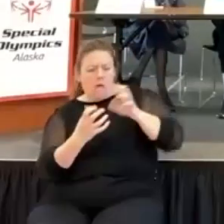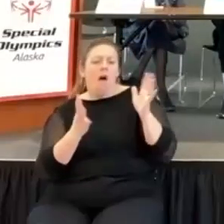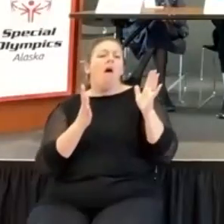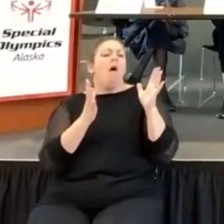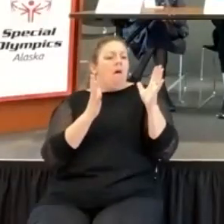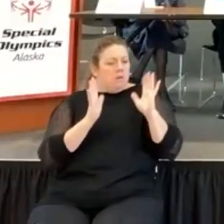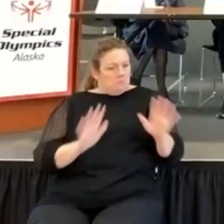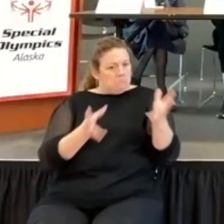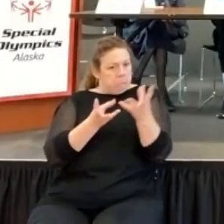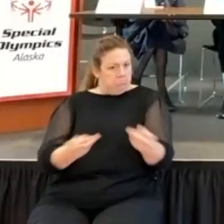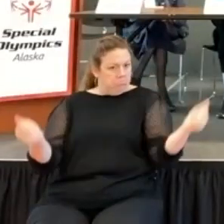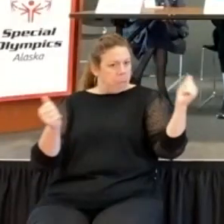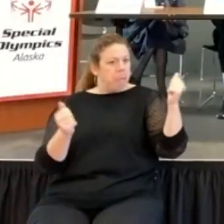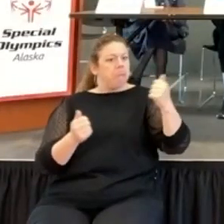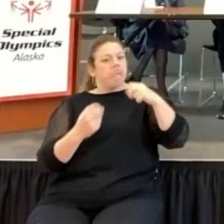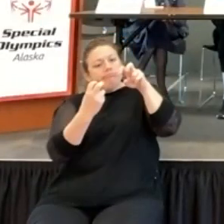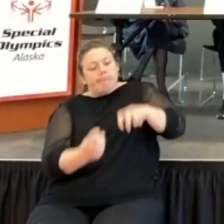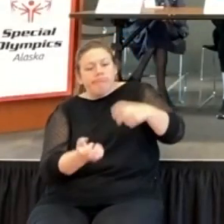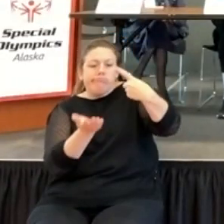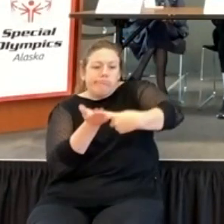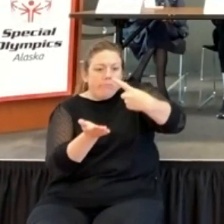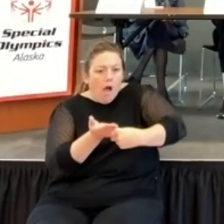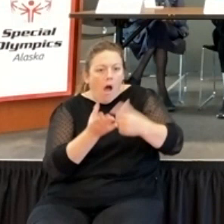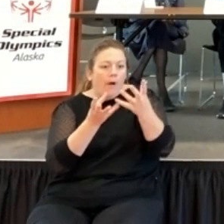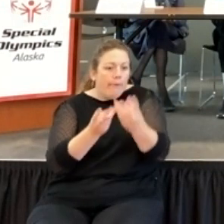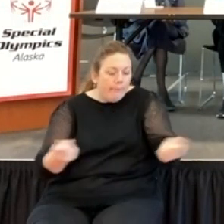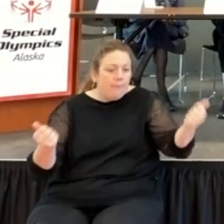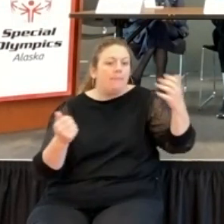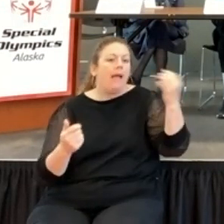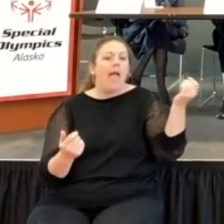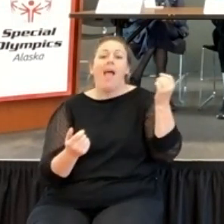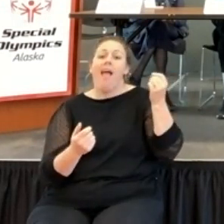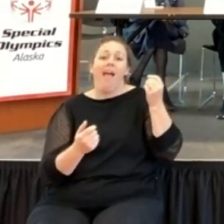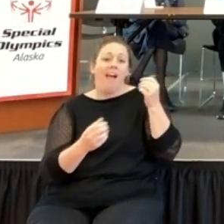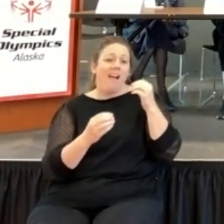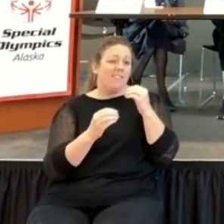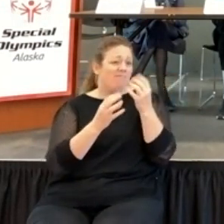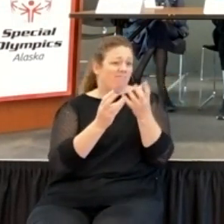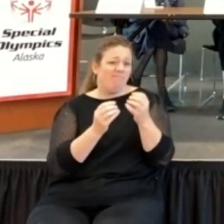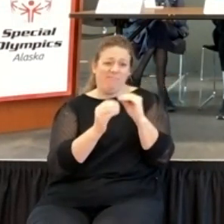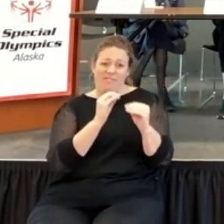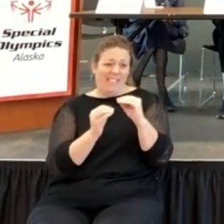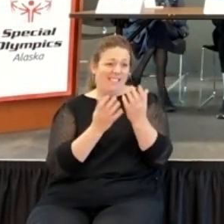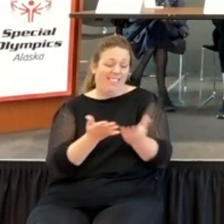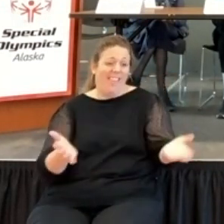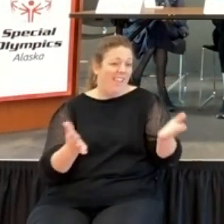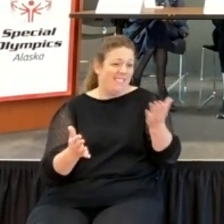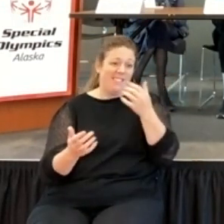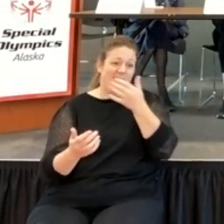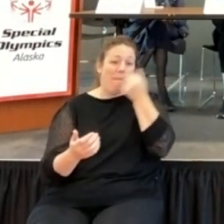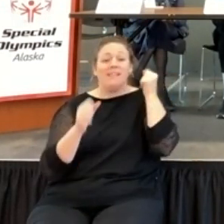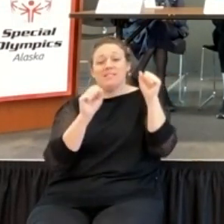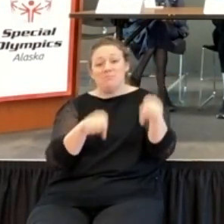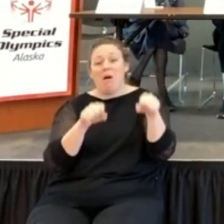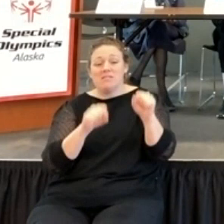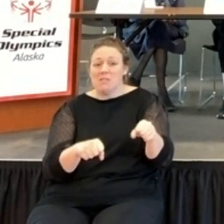to really advise people to just be able to resolve things the best you can in your life as quickly